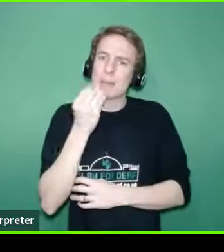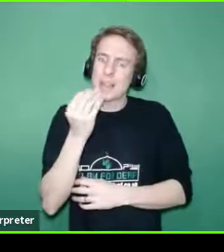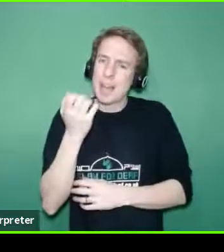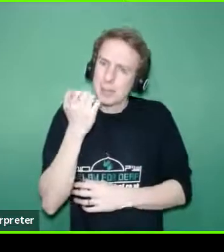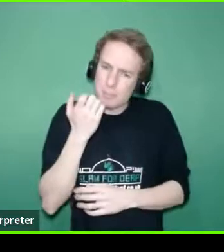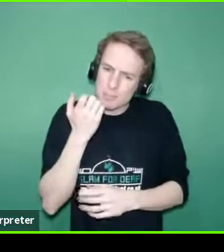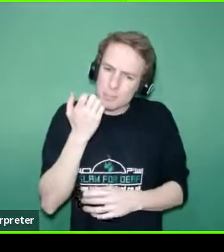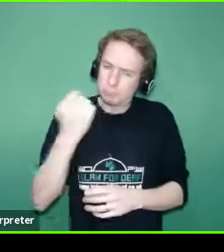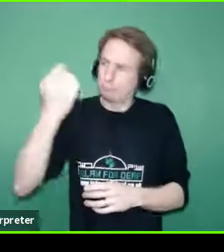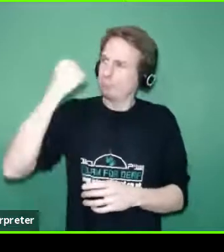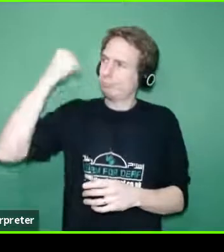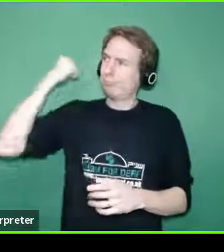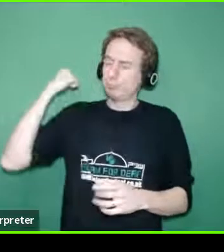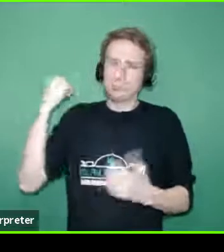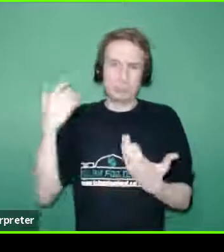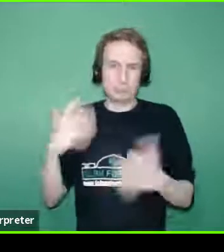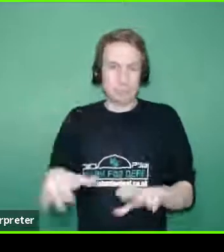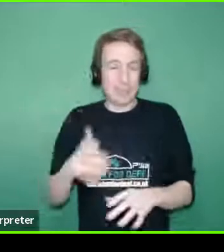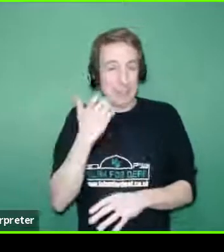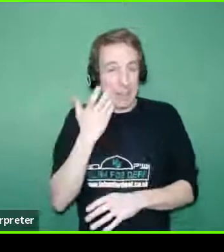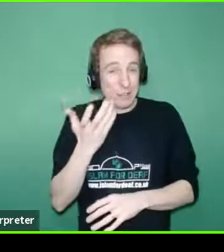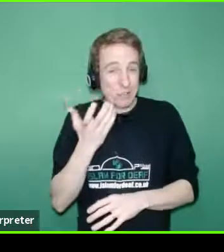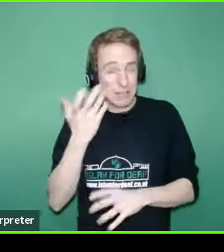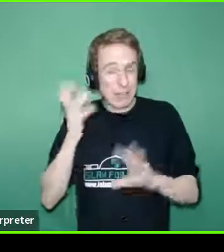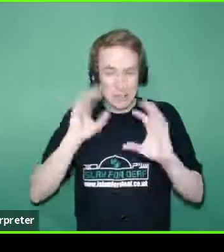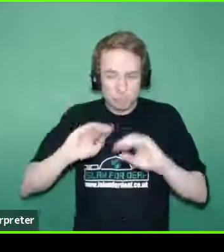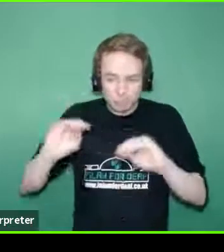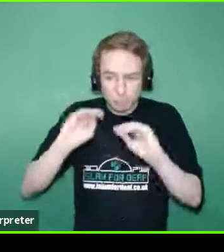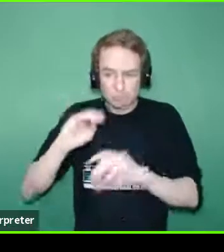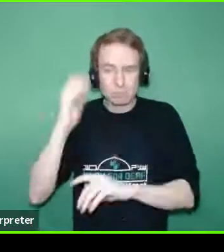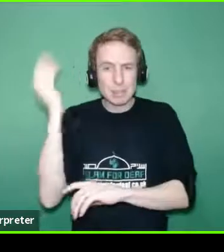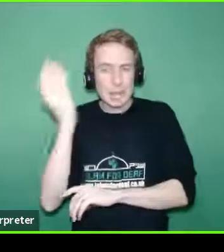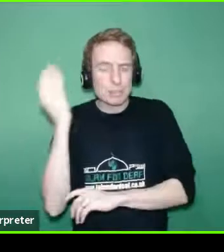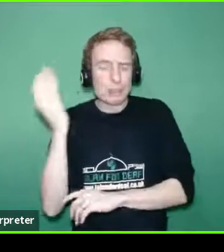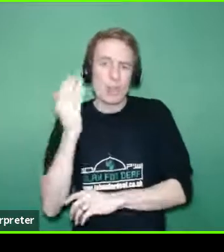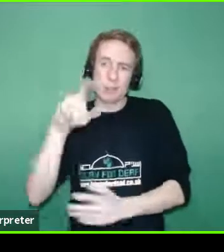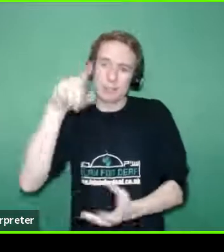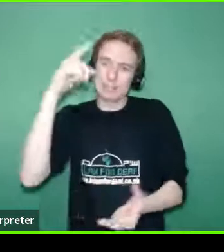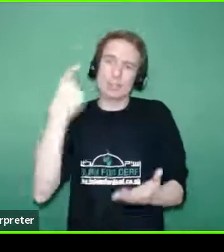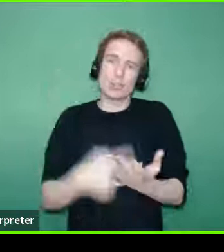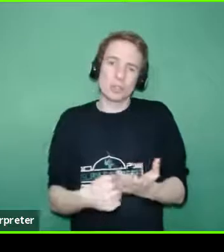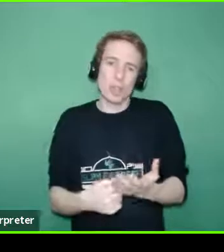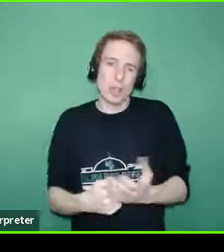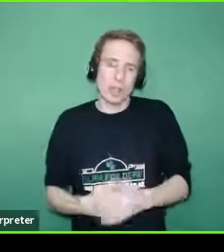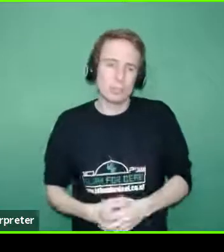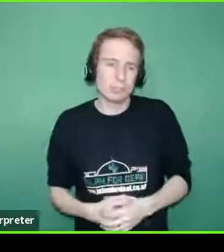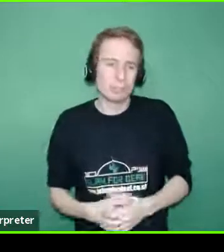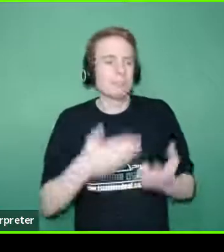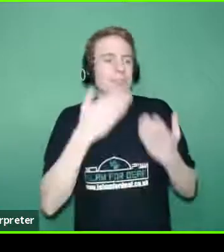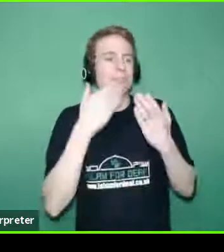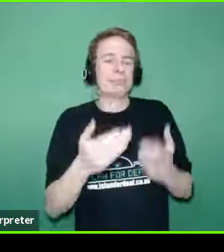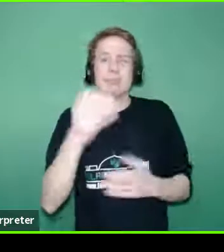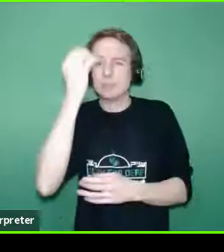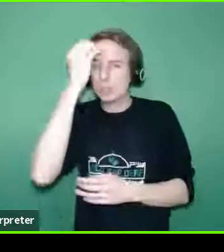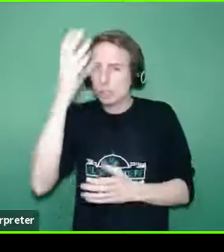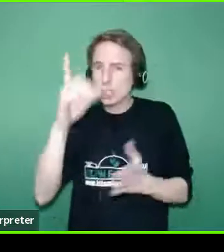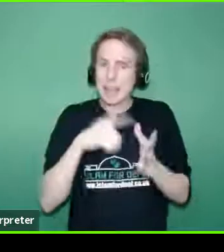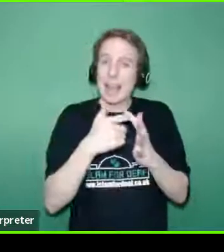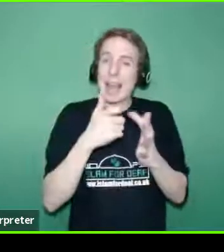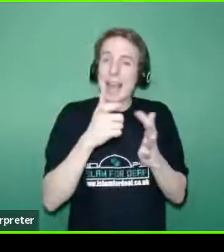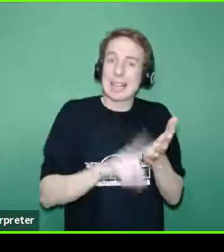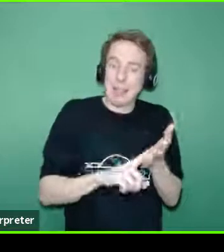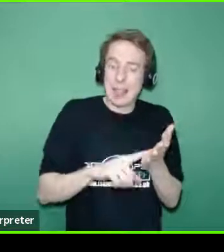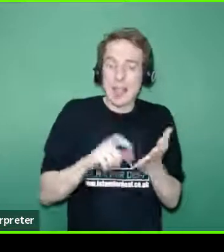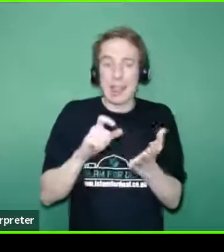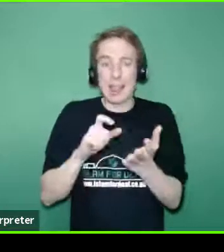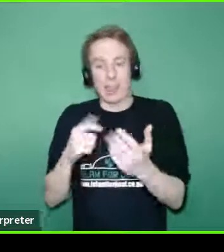Quran every day, inshallah. So, Jazakallah, Sheikh, Jazakallah, Akil, and Tom, thank you very much. And we'll see each